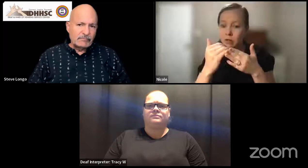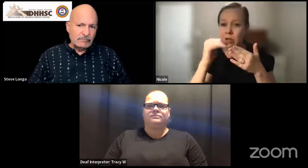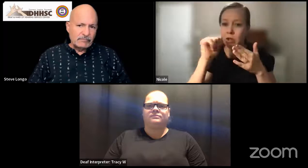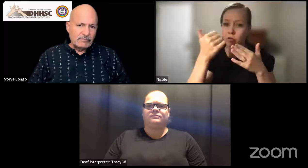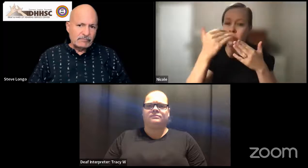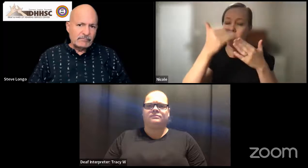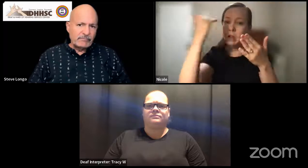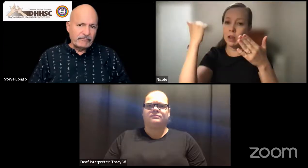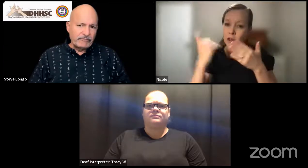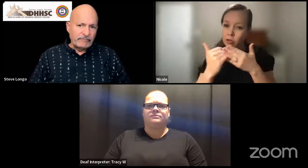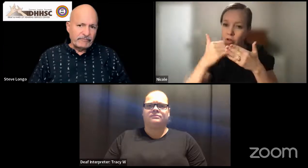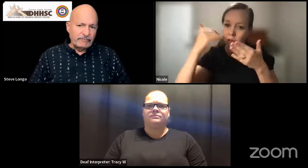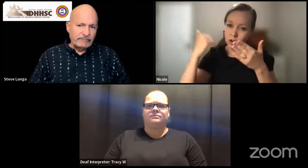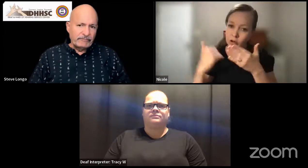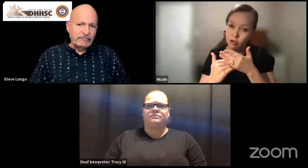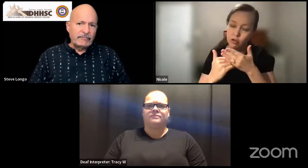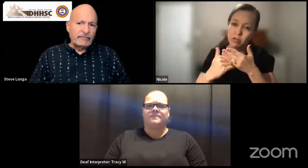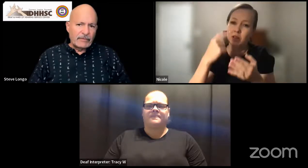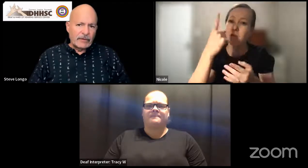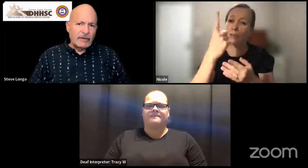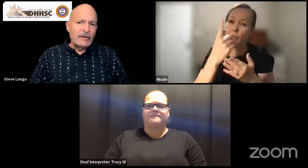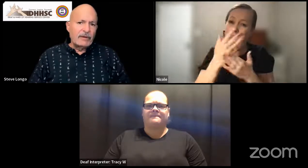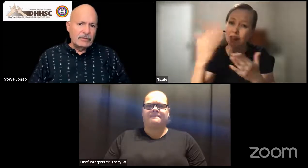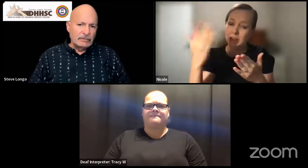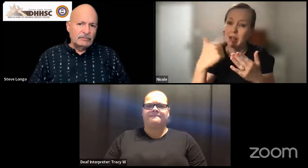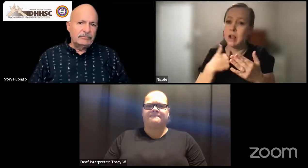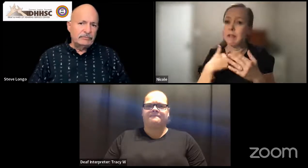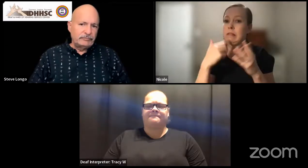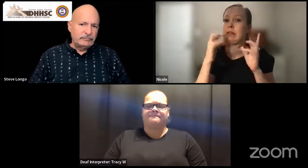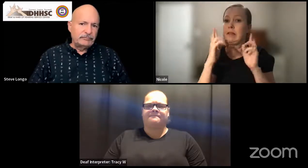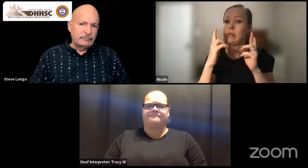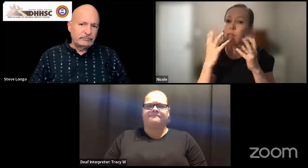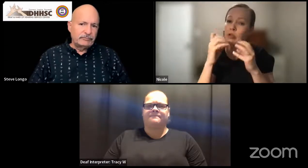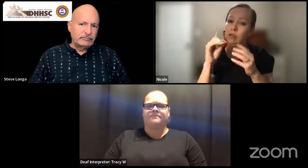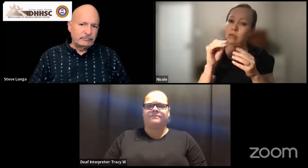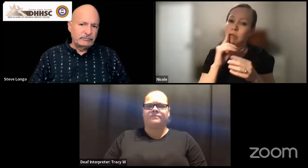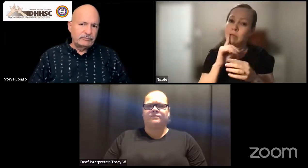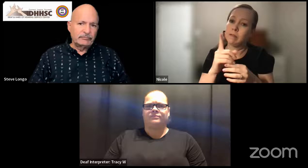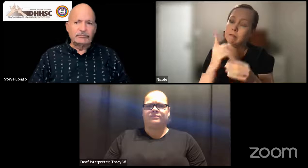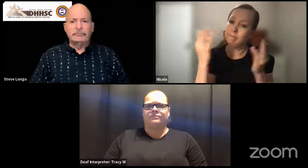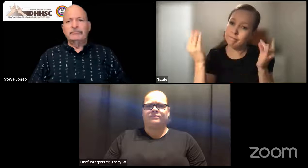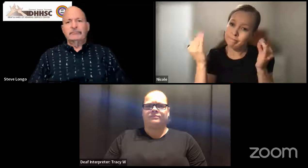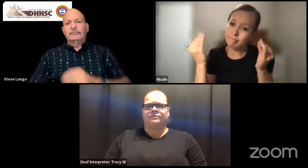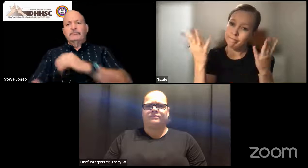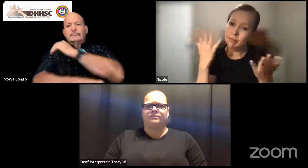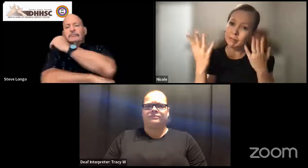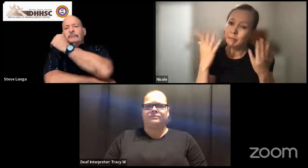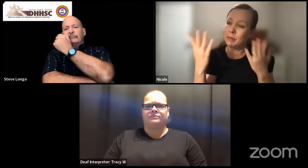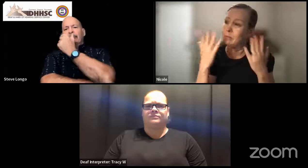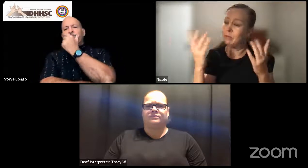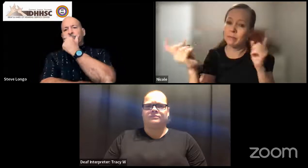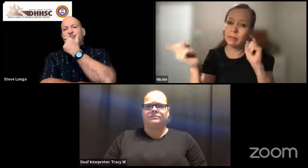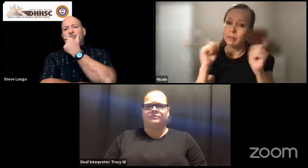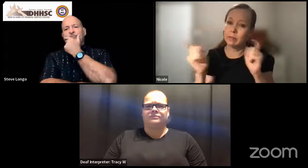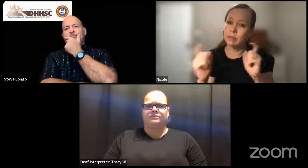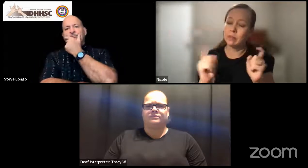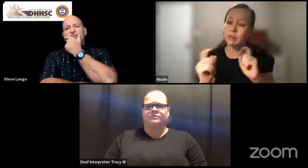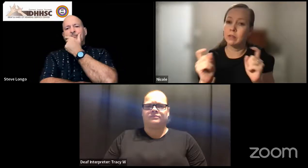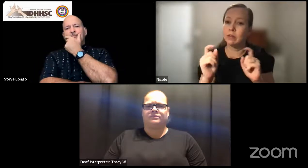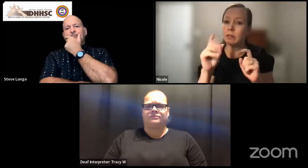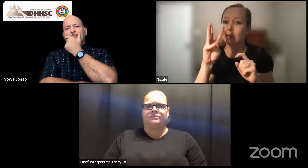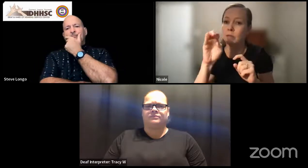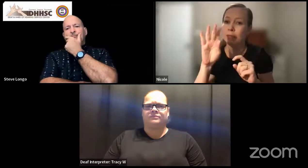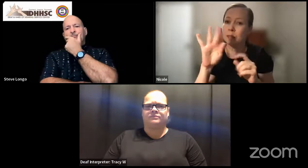that we need, and really making our way through our list of needs. I'm really hopeful that this is